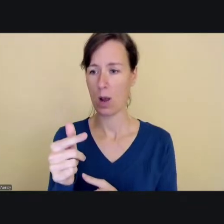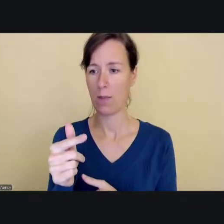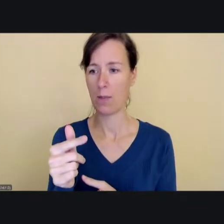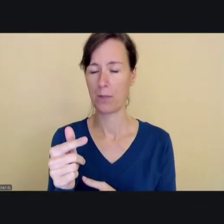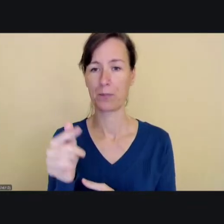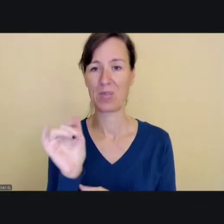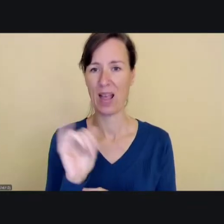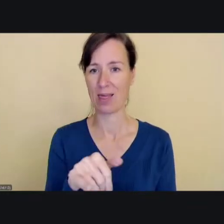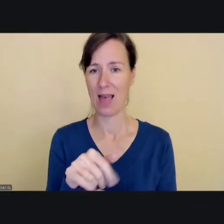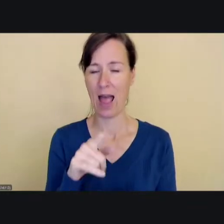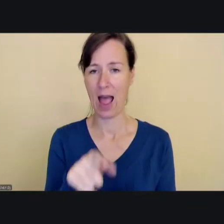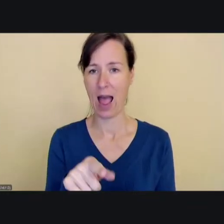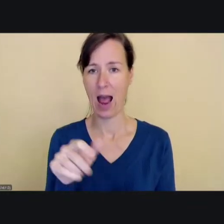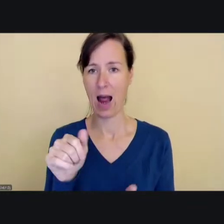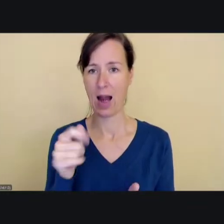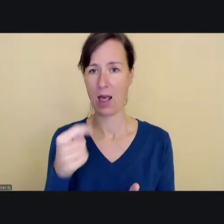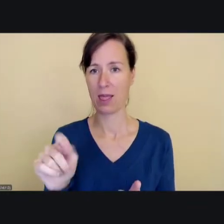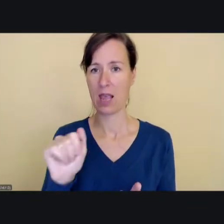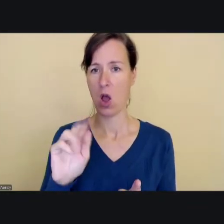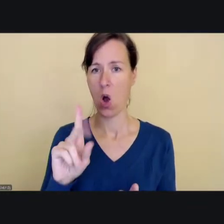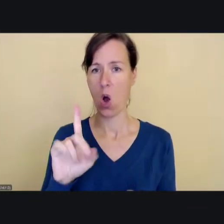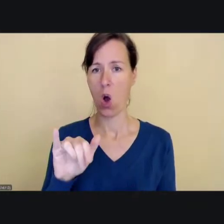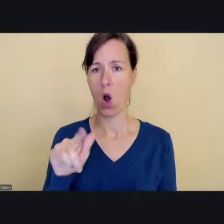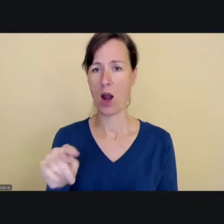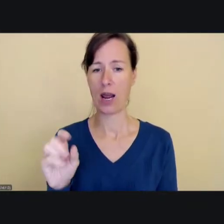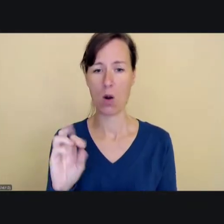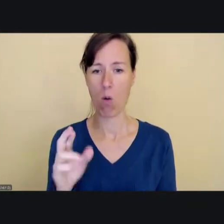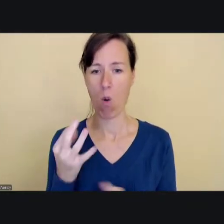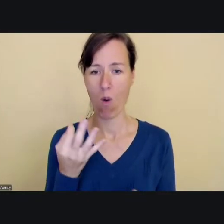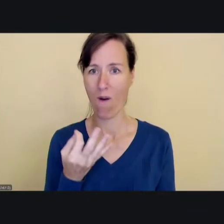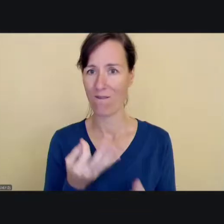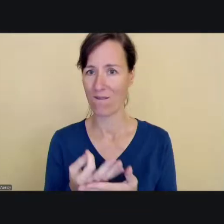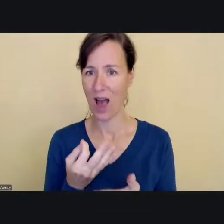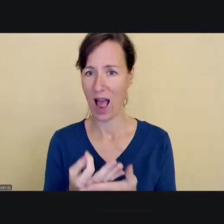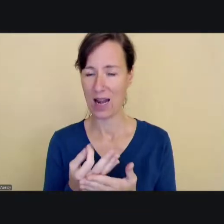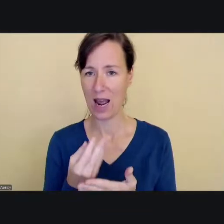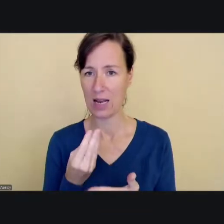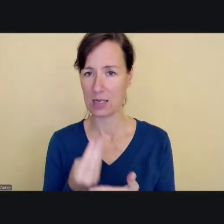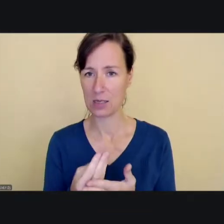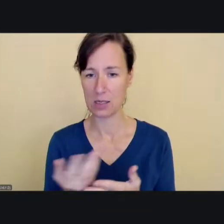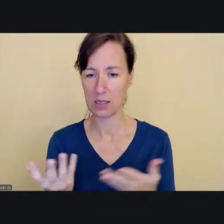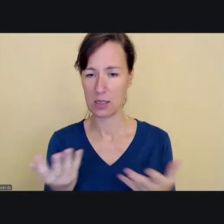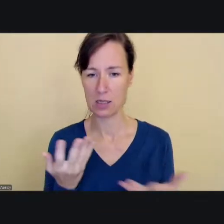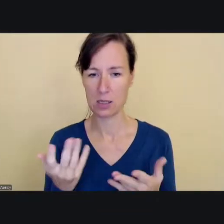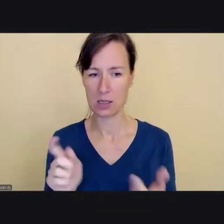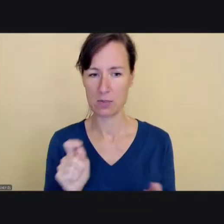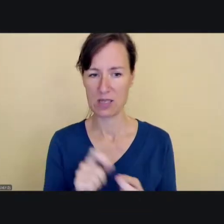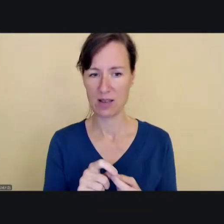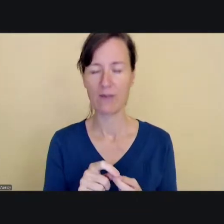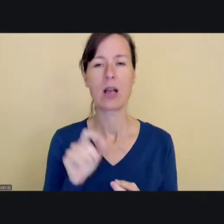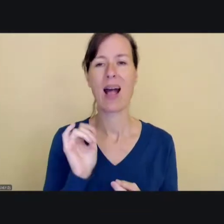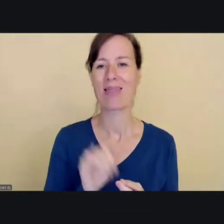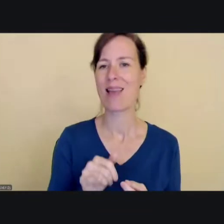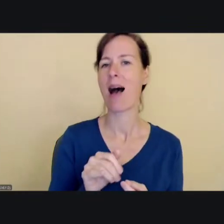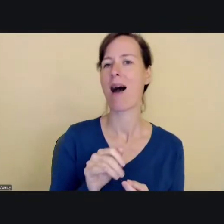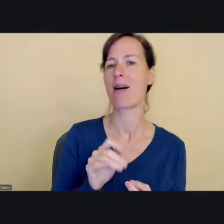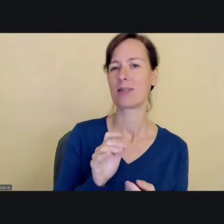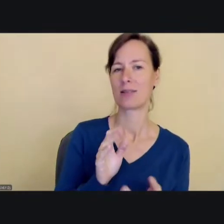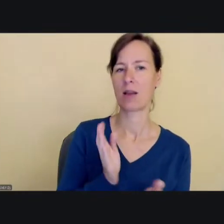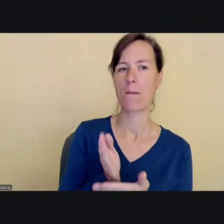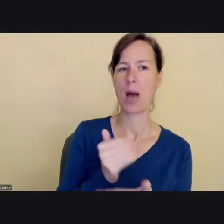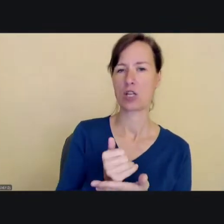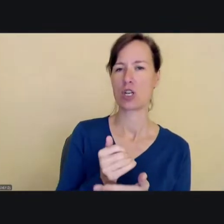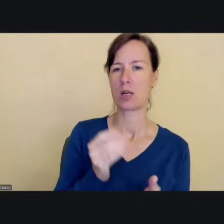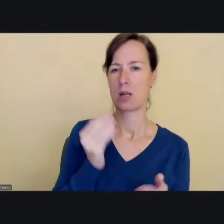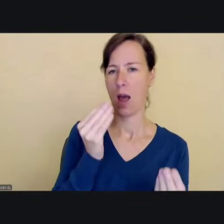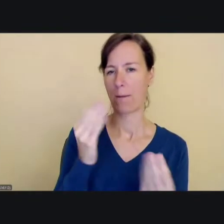the audit or finances? What is that specifically? That's the budget update from Diane Mock. Okay, that's